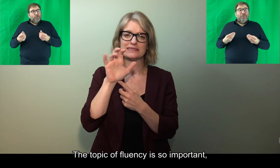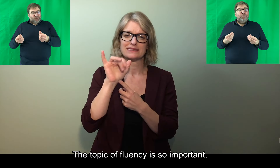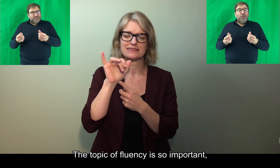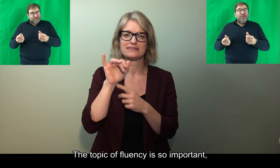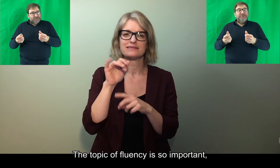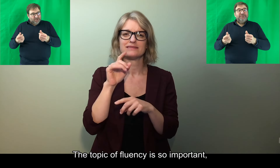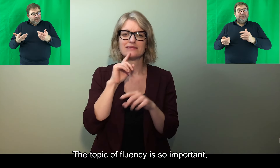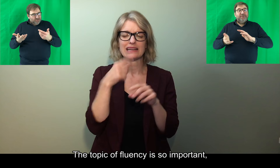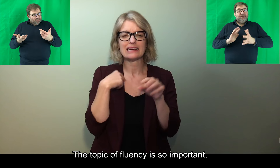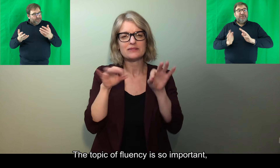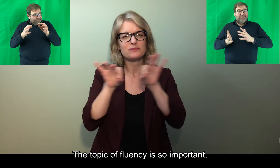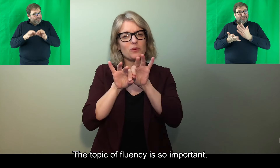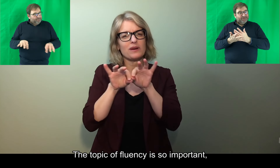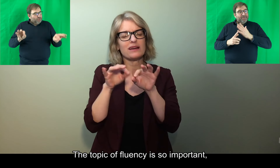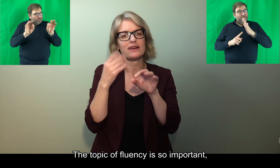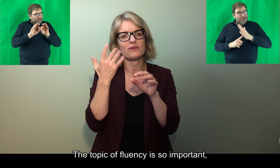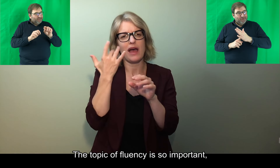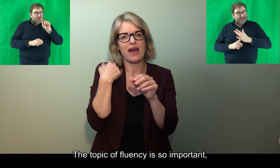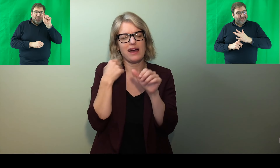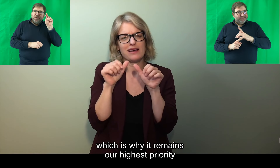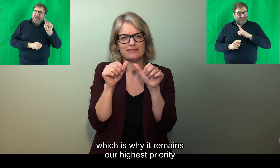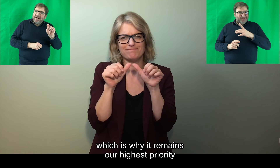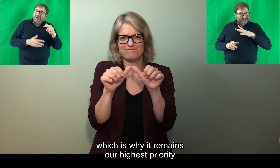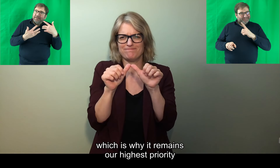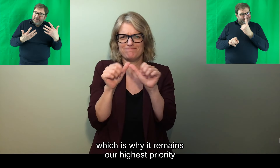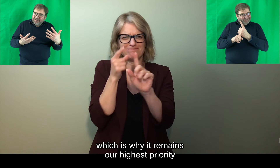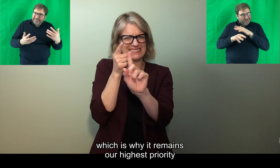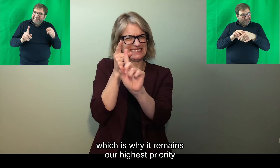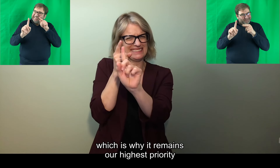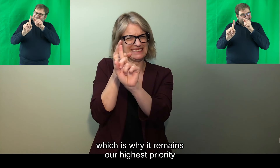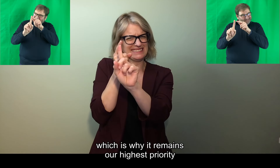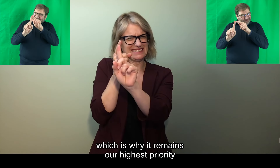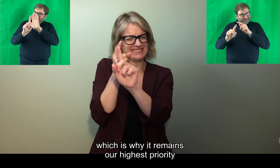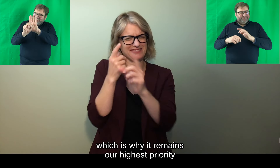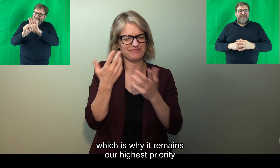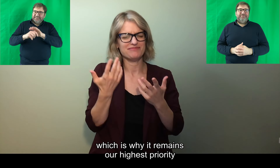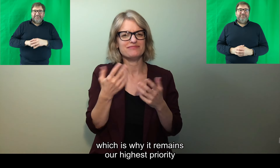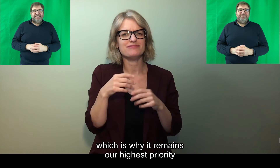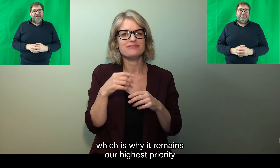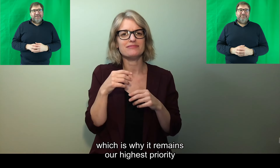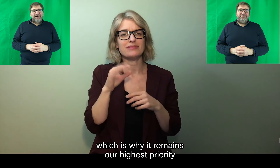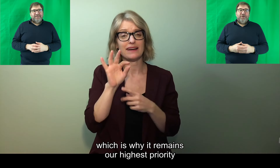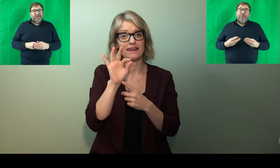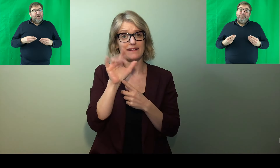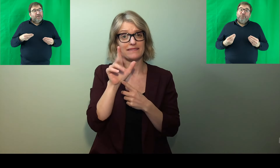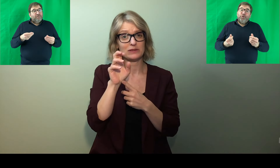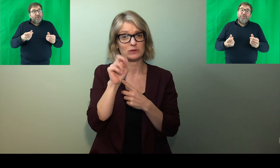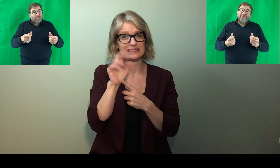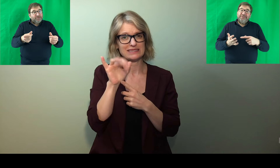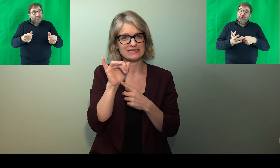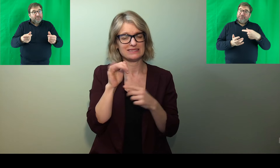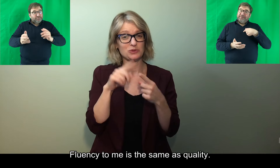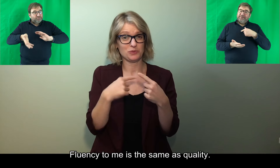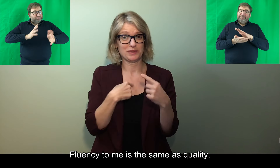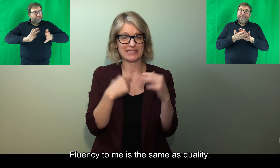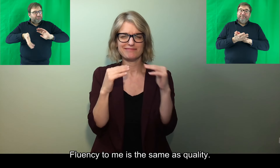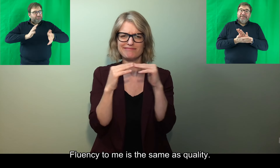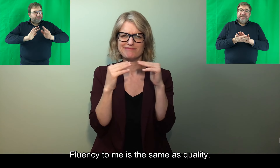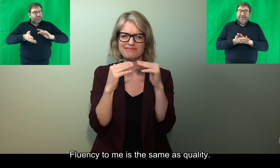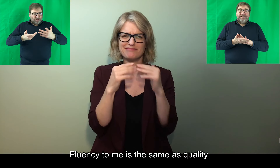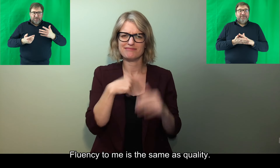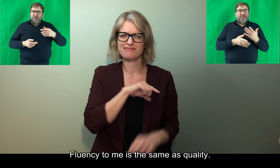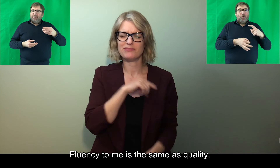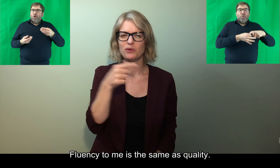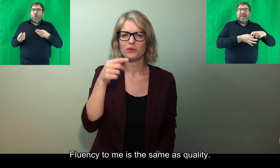The topic of fluency is so important, which is why it remains our highest priority. Fluency